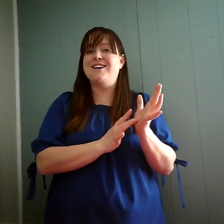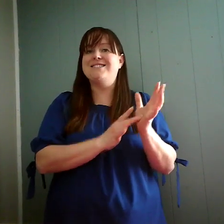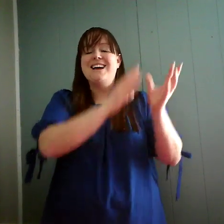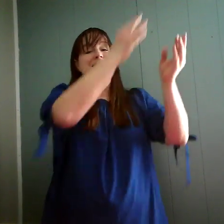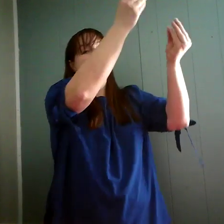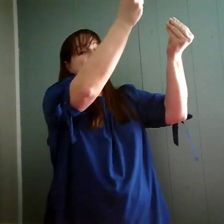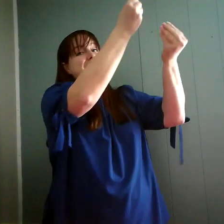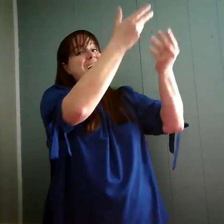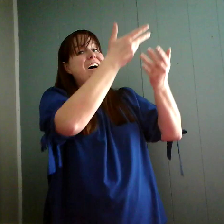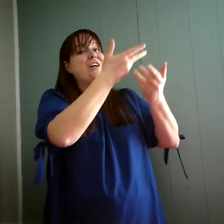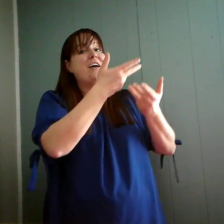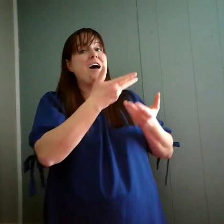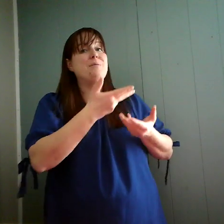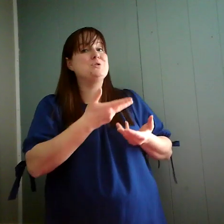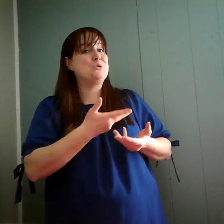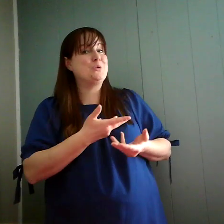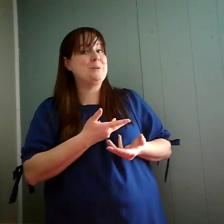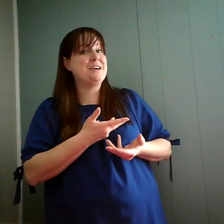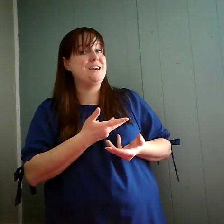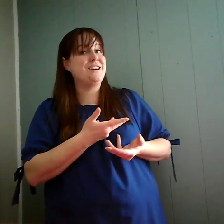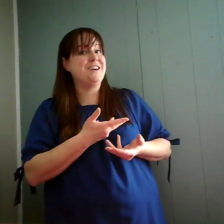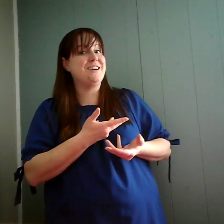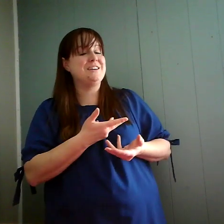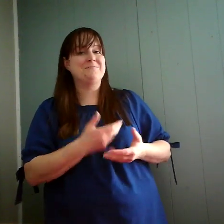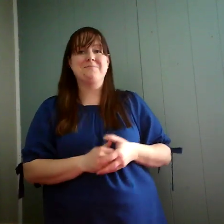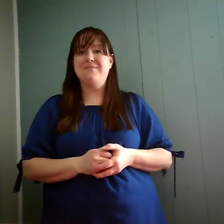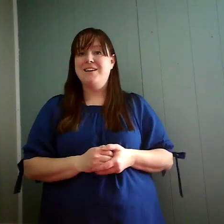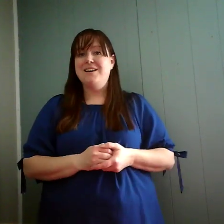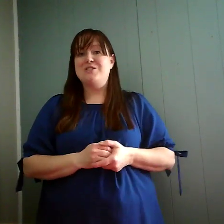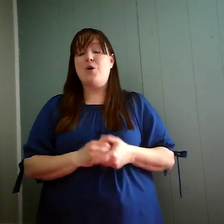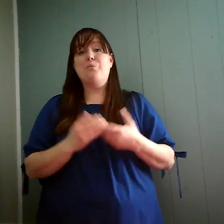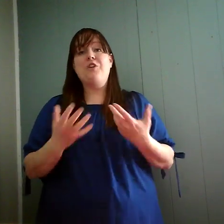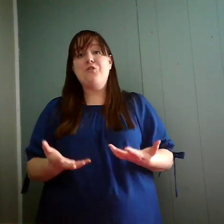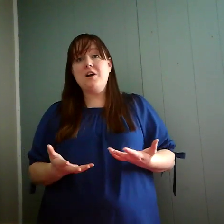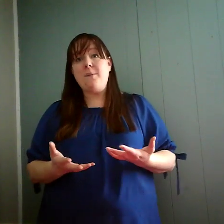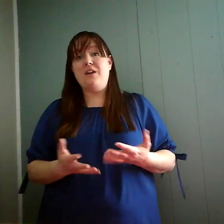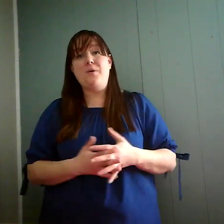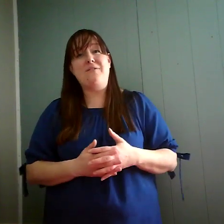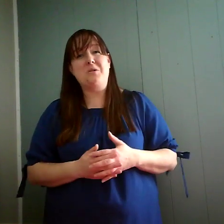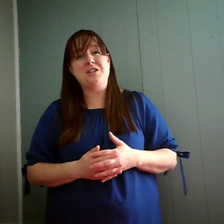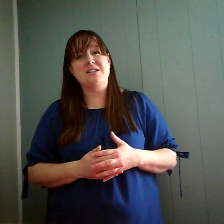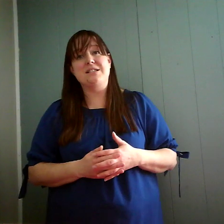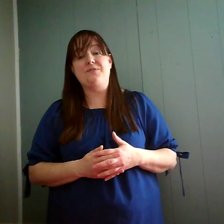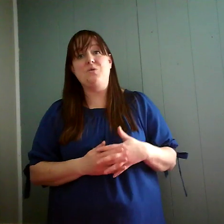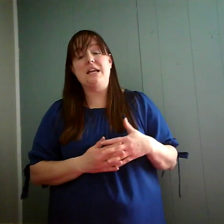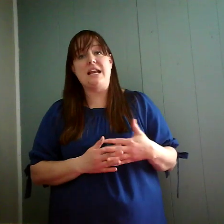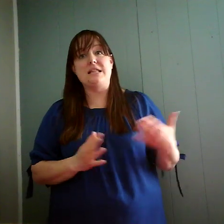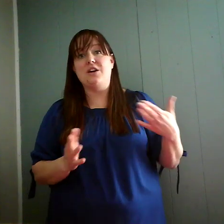Jesus, tell them to me. So feel free to comment if you have any questions. If you need anything, go